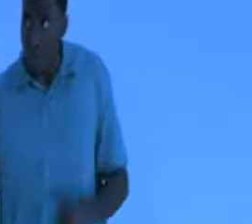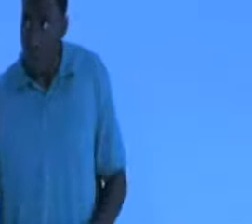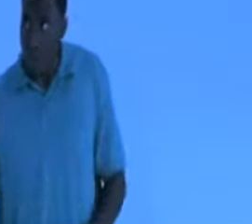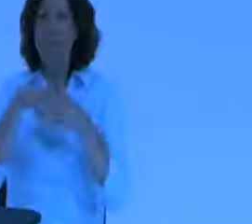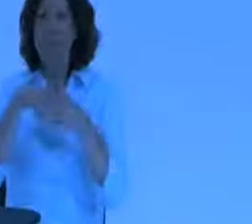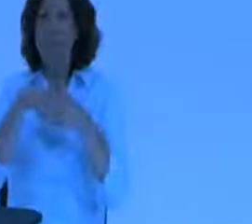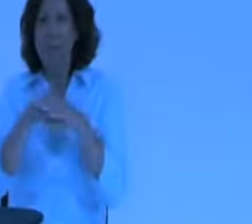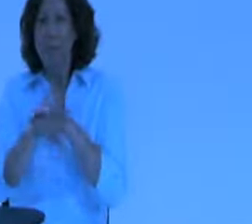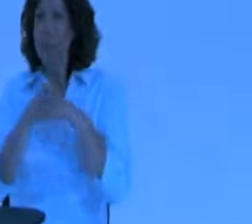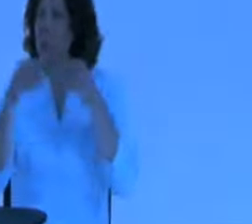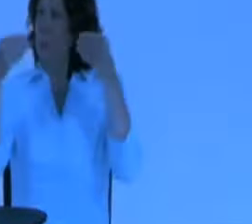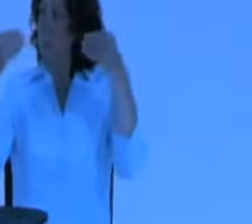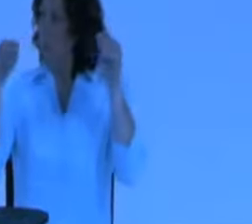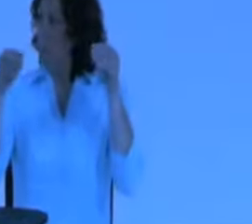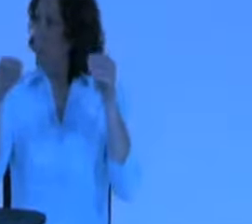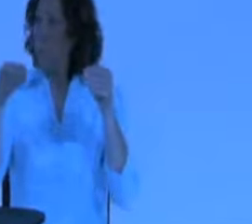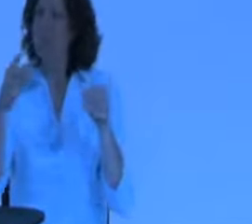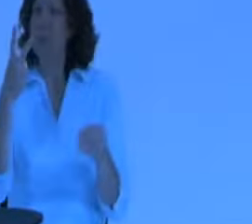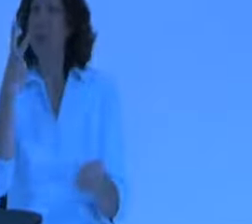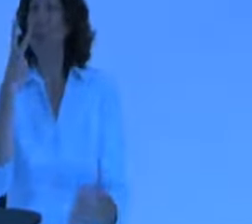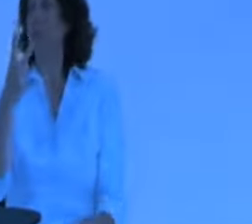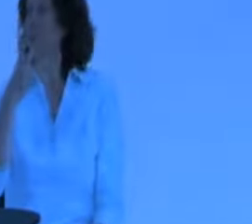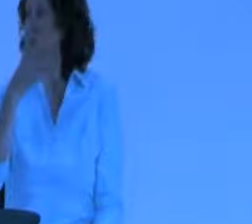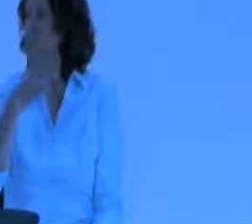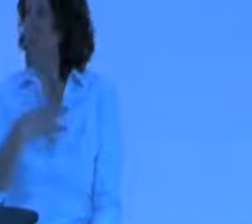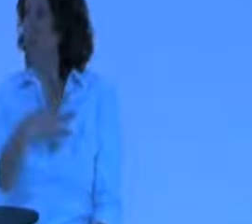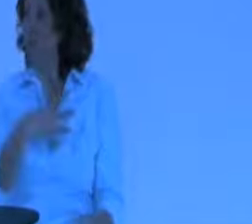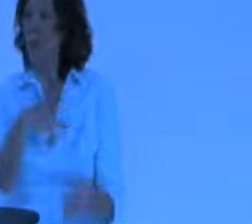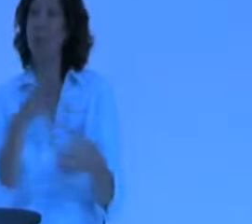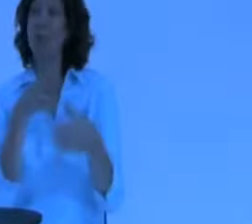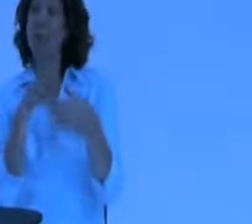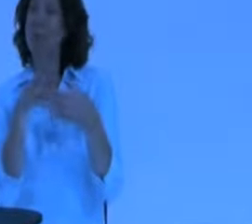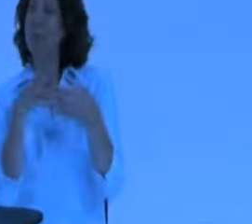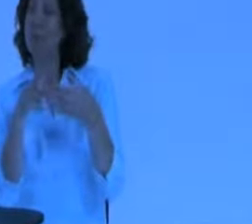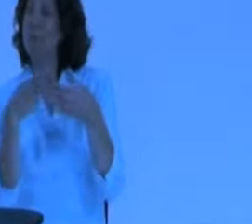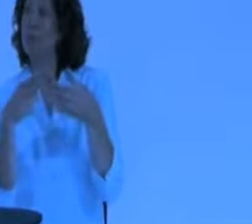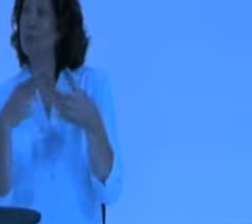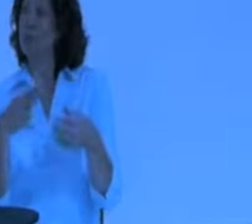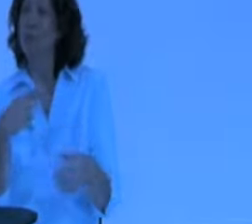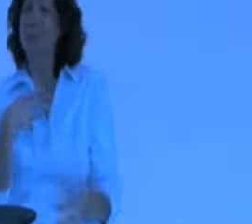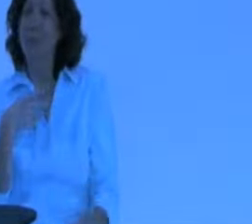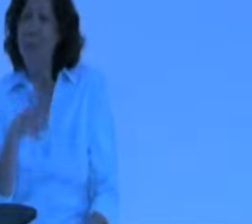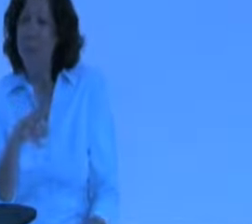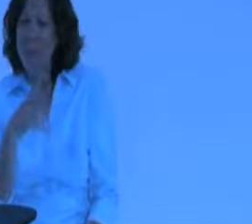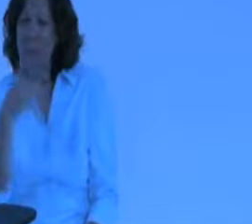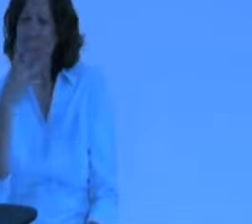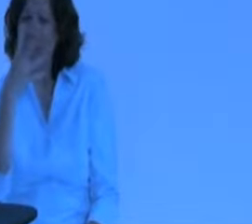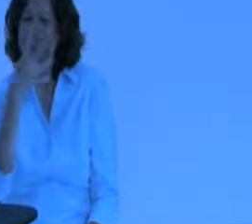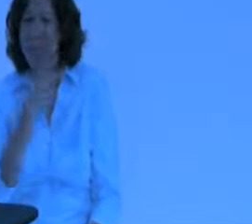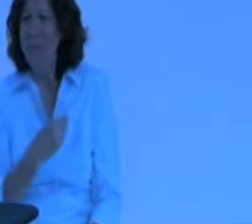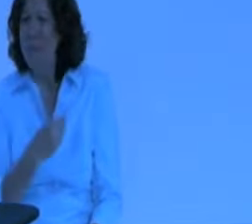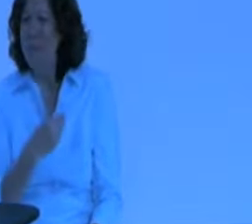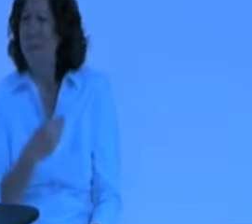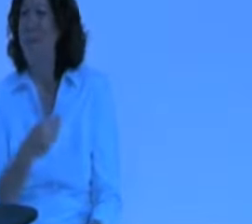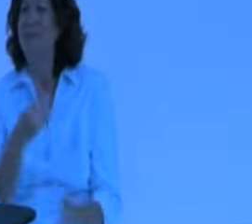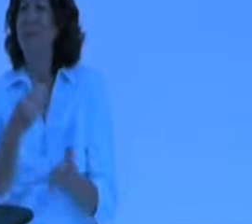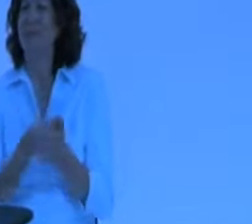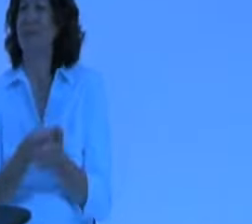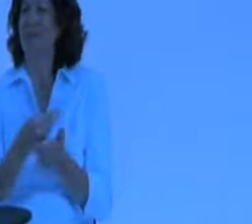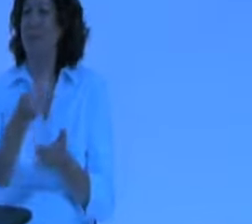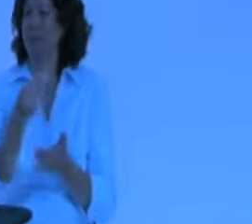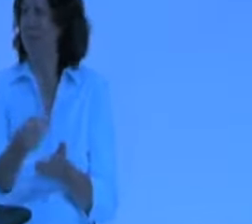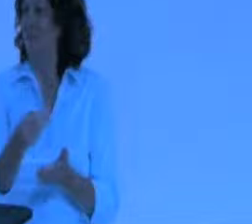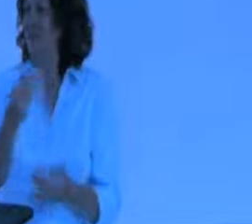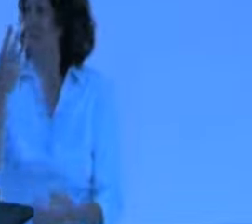these are little dialogues. Here's another one. I skipped ahead here. There's another one with a woman who's talking to someone